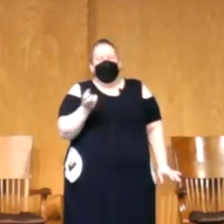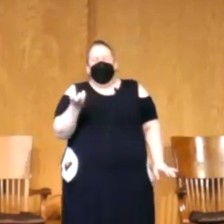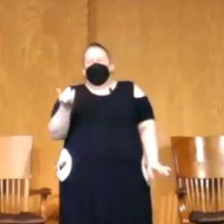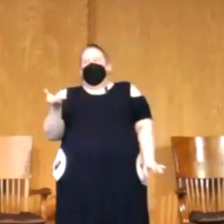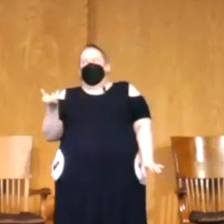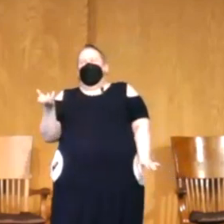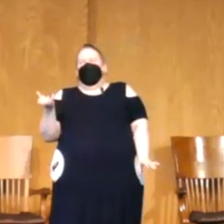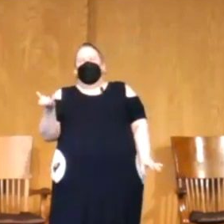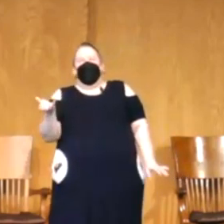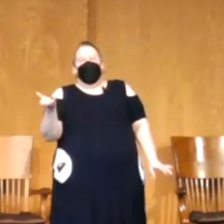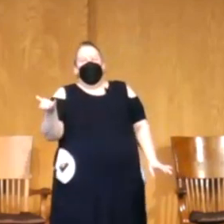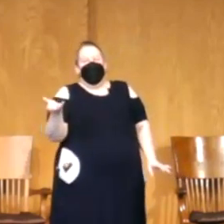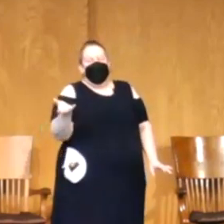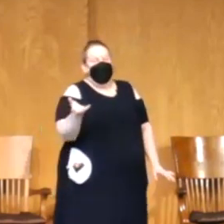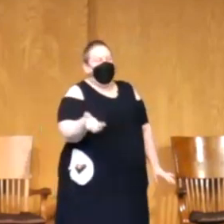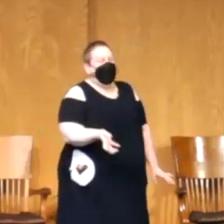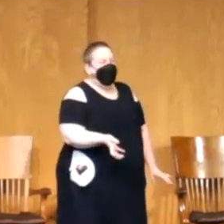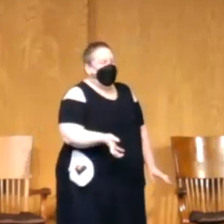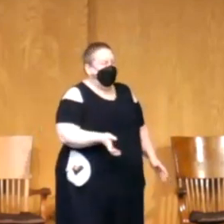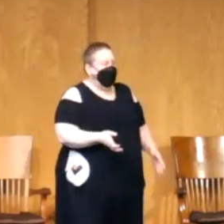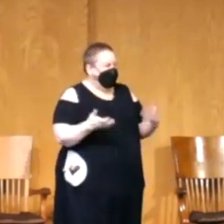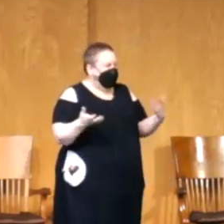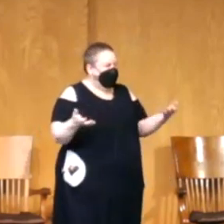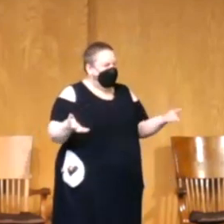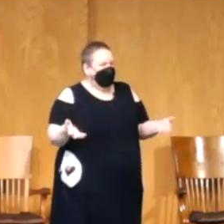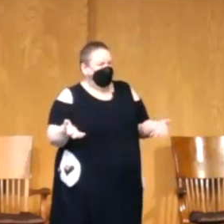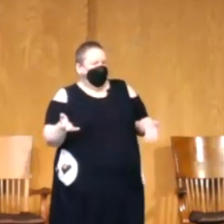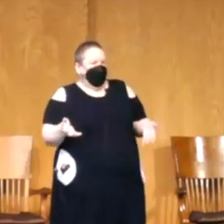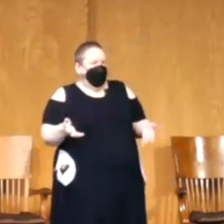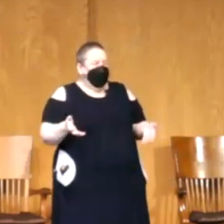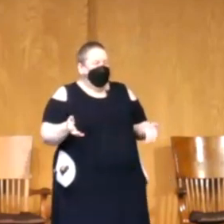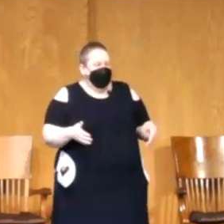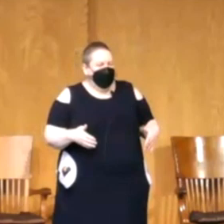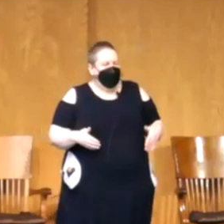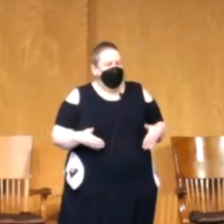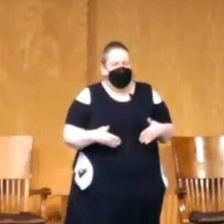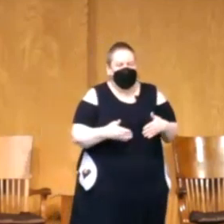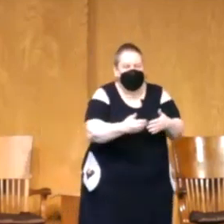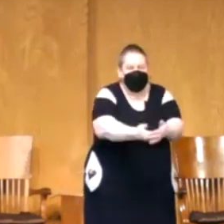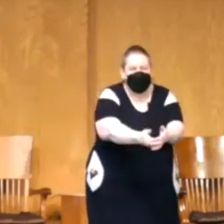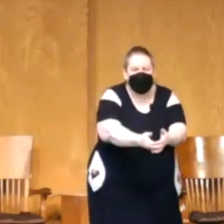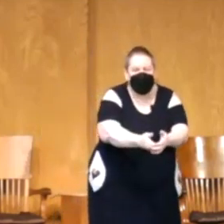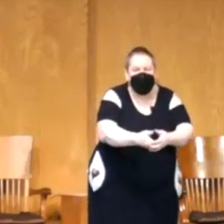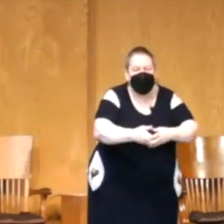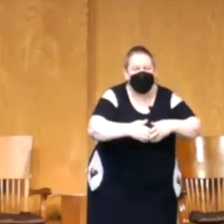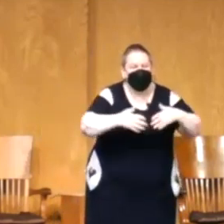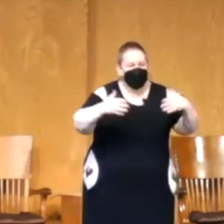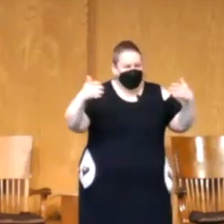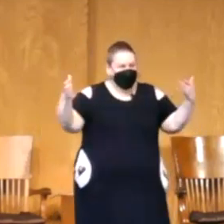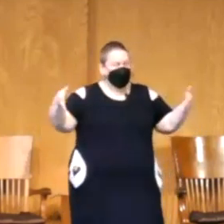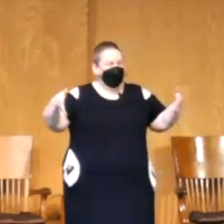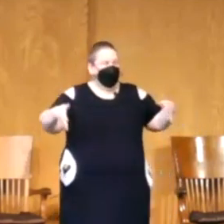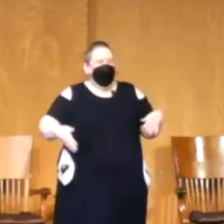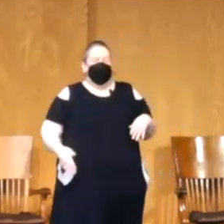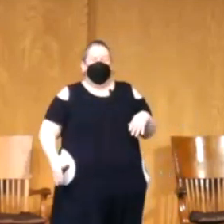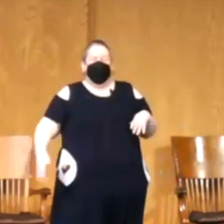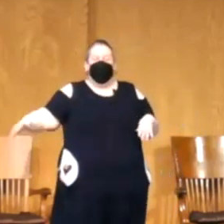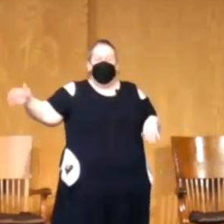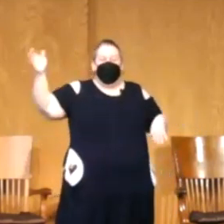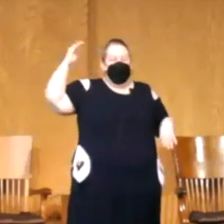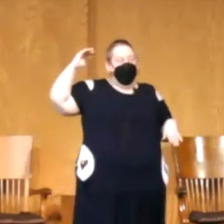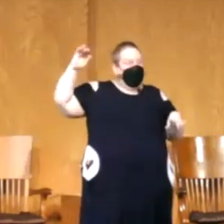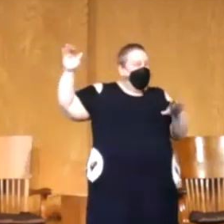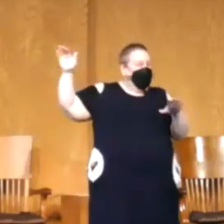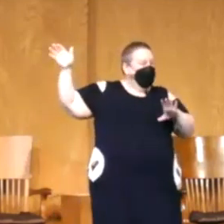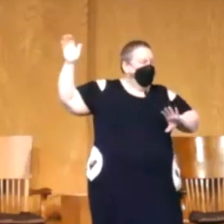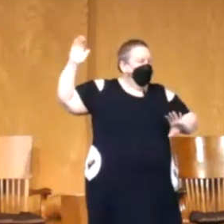I mean, in the context of stewardship, the mundane is everyone putting in their pledge card. The mystery is when the